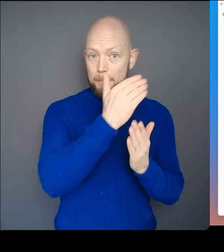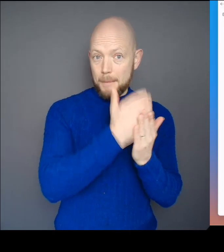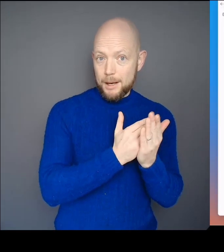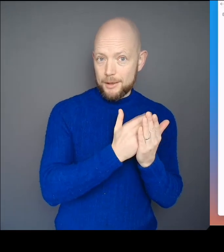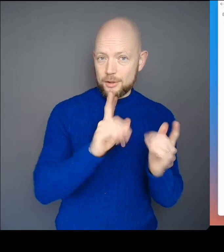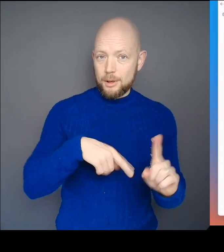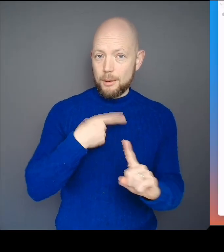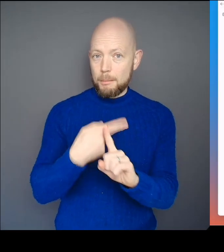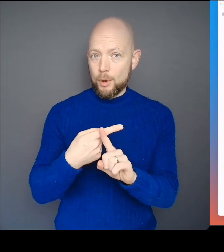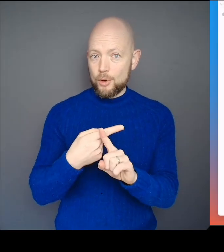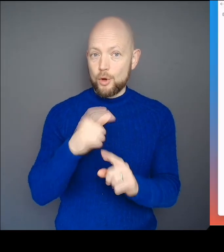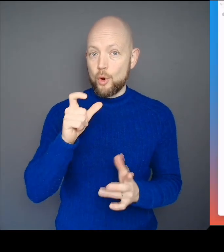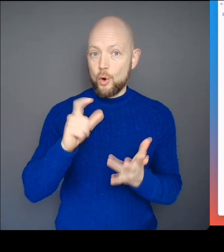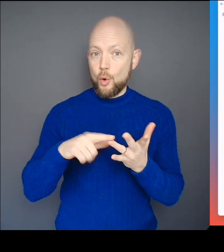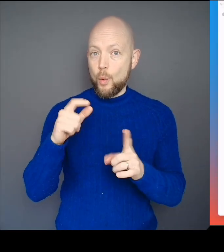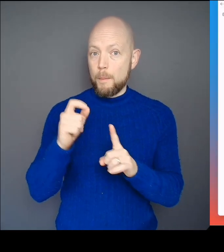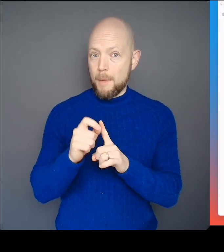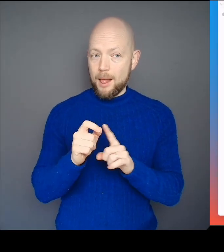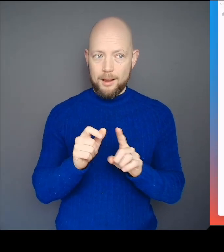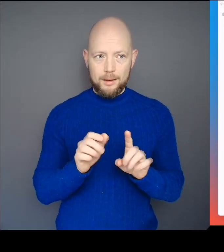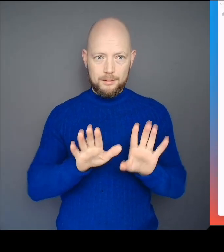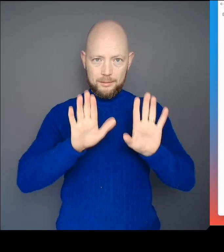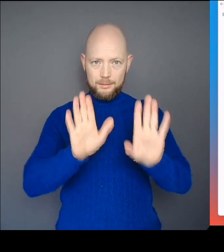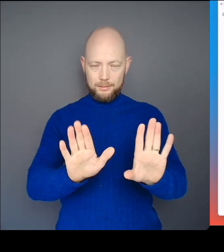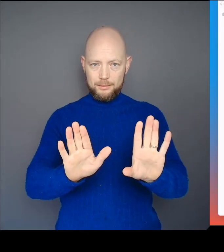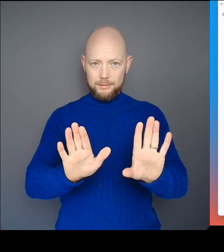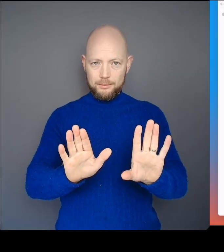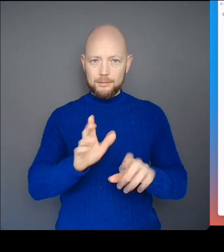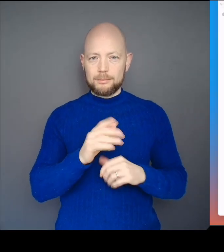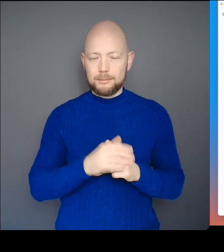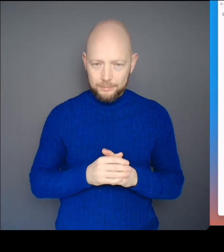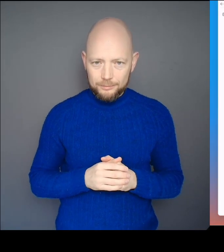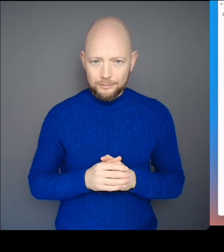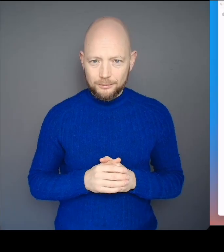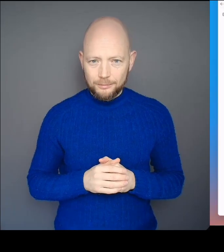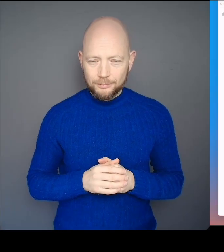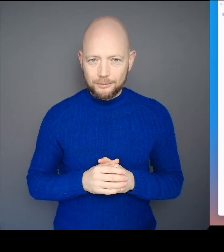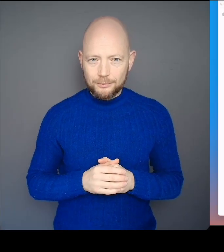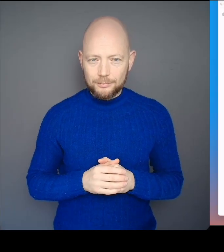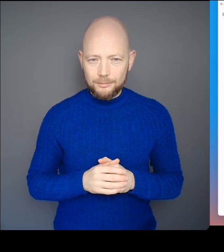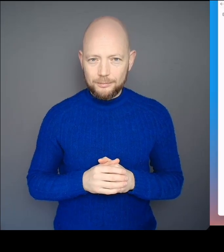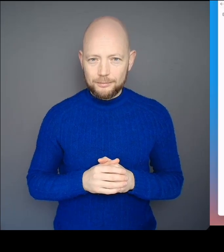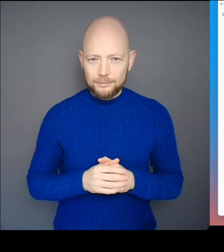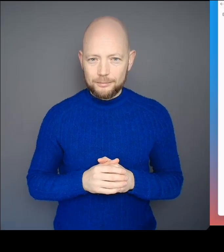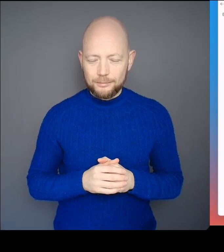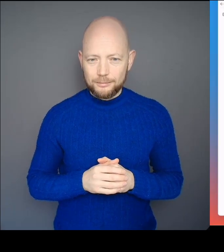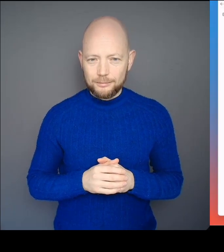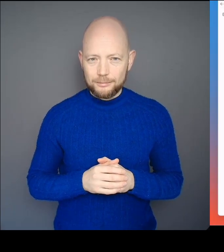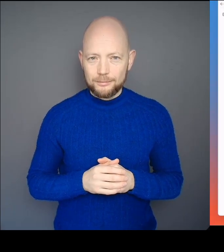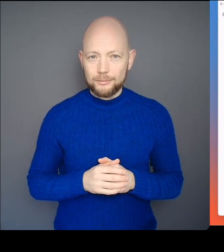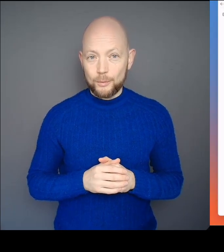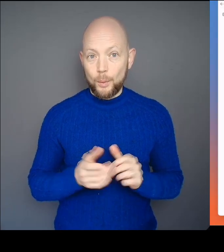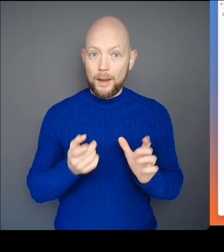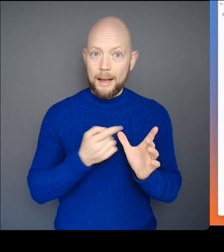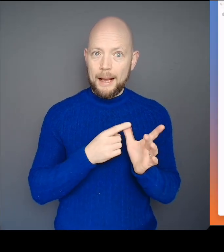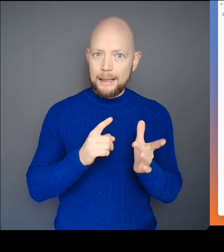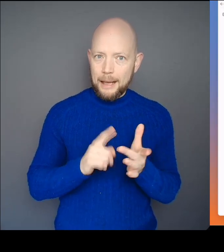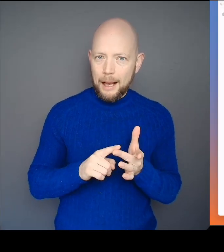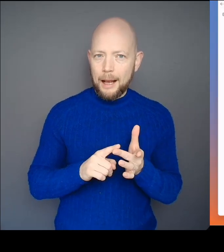called a page on the other side, and this is completely editable. So first of all, we can get rid of that sort